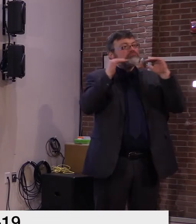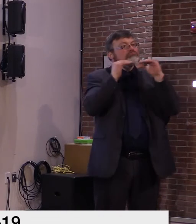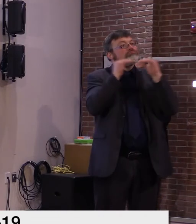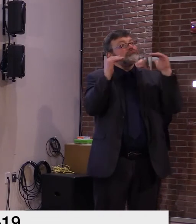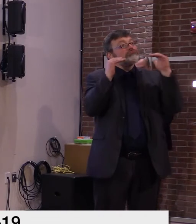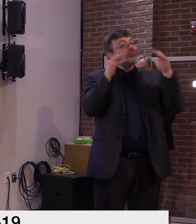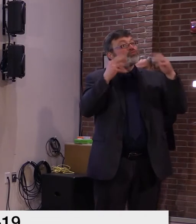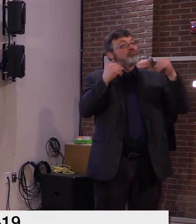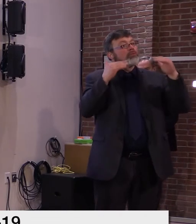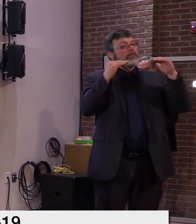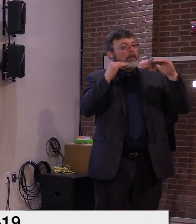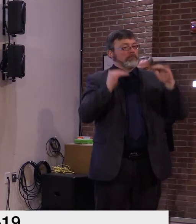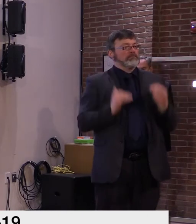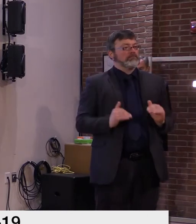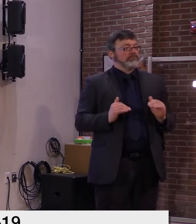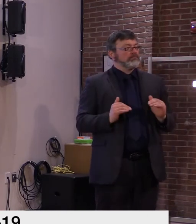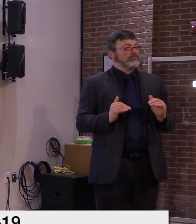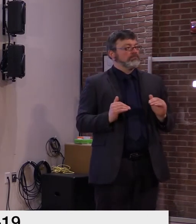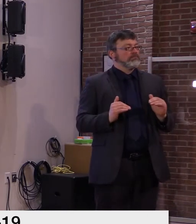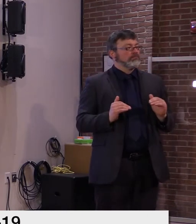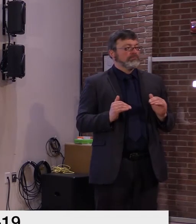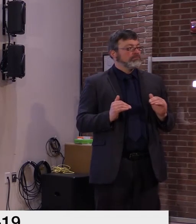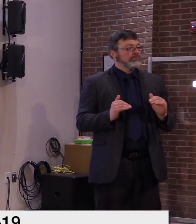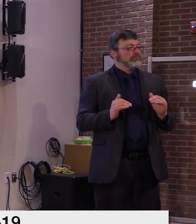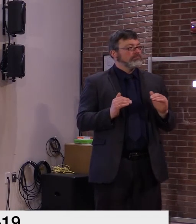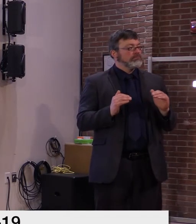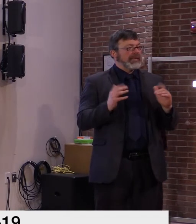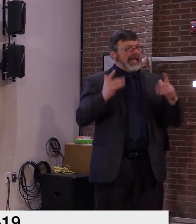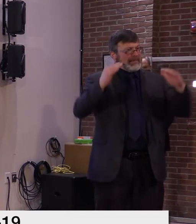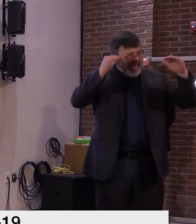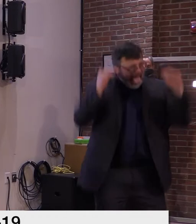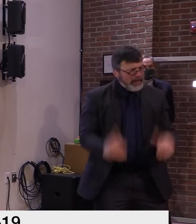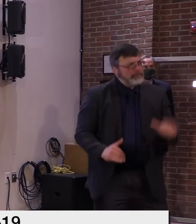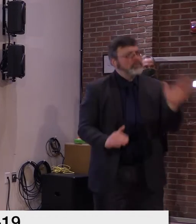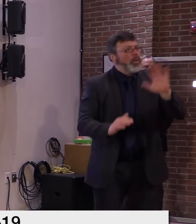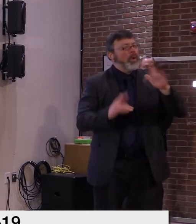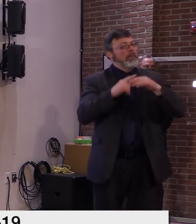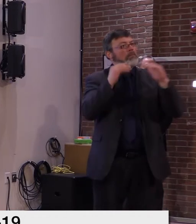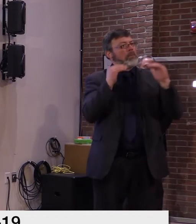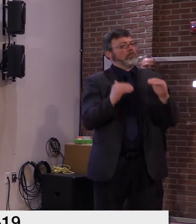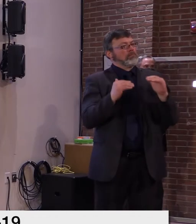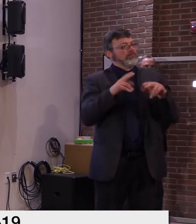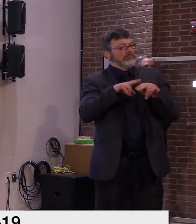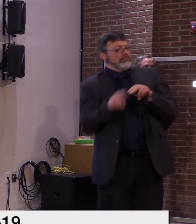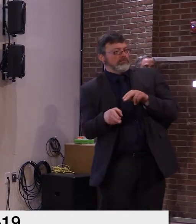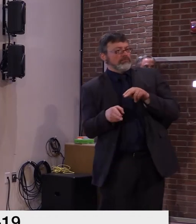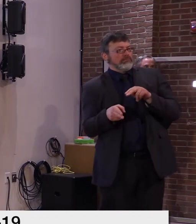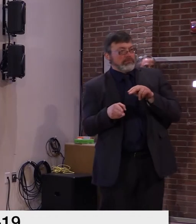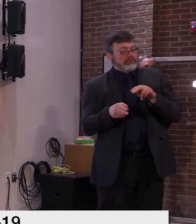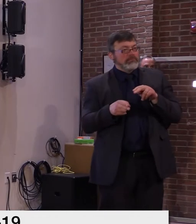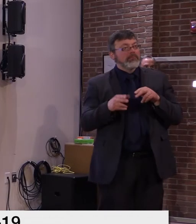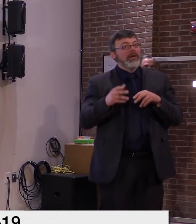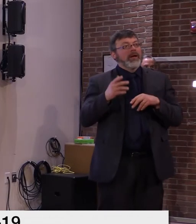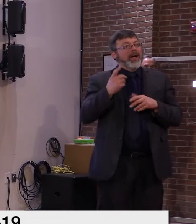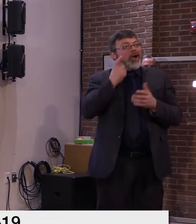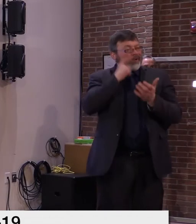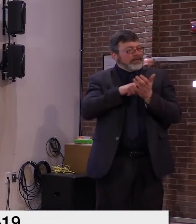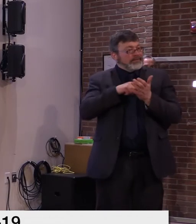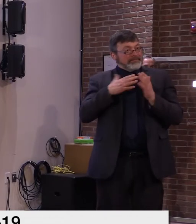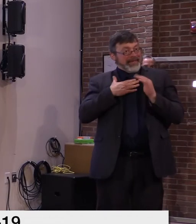school connections. And 57% of the 11th and 12th graders who responded say that it hurt their educational